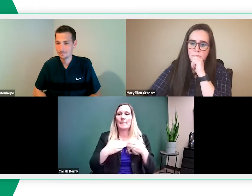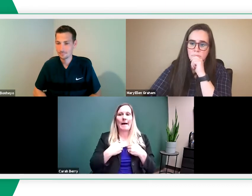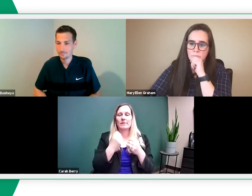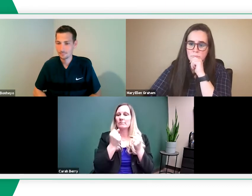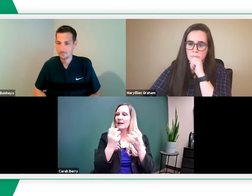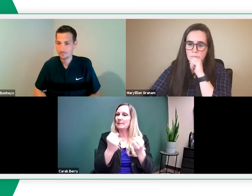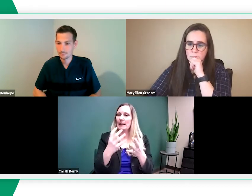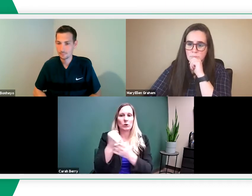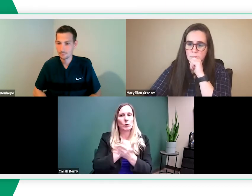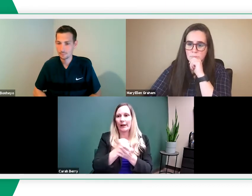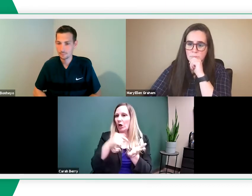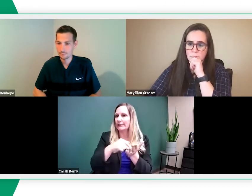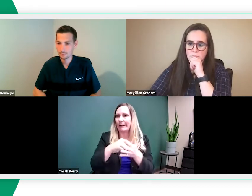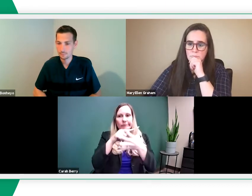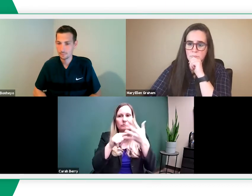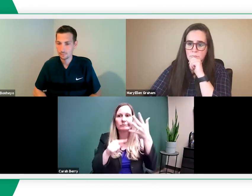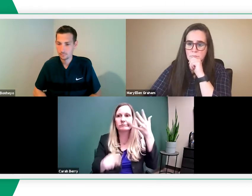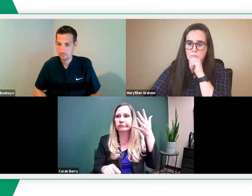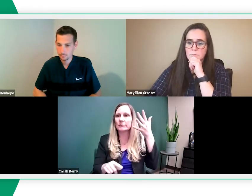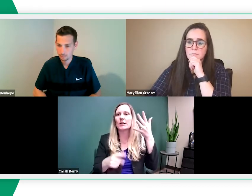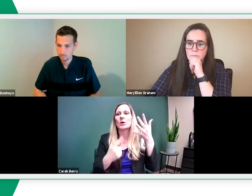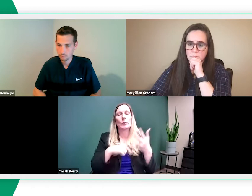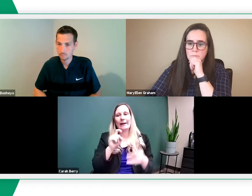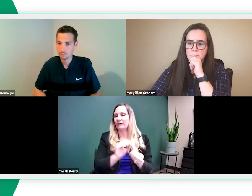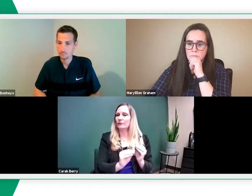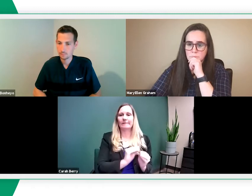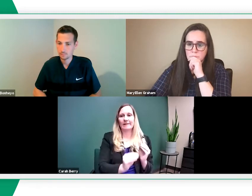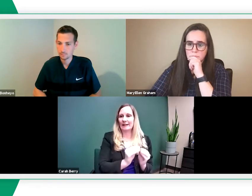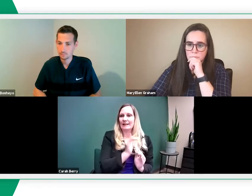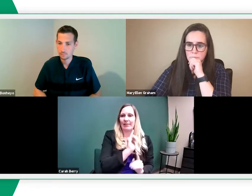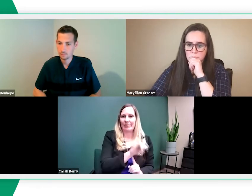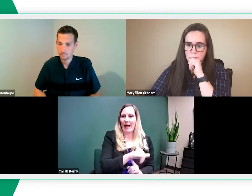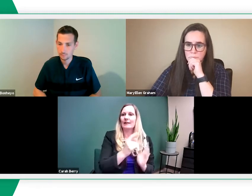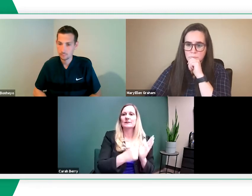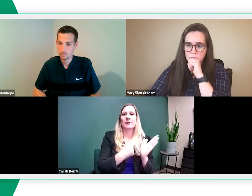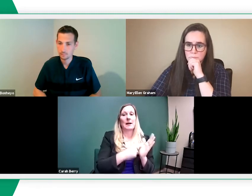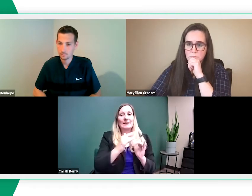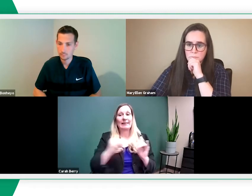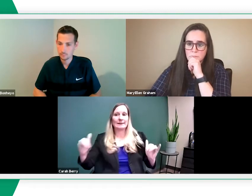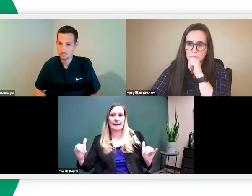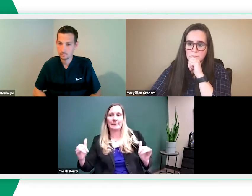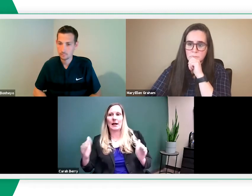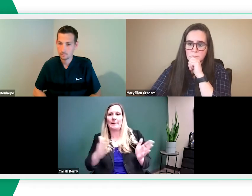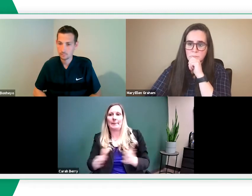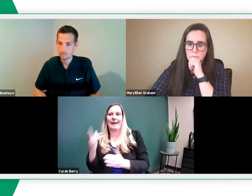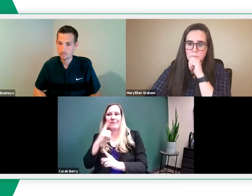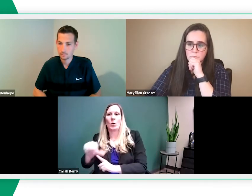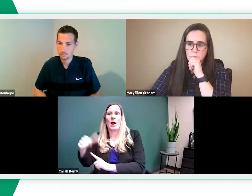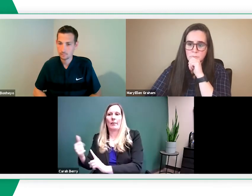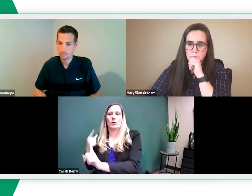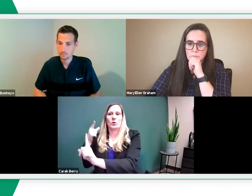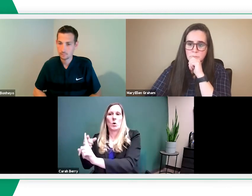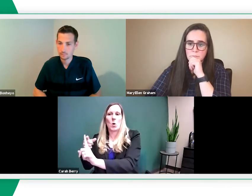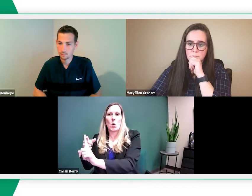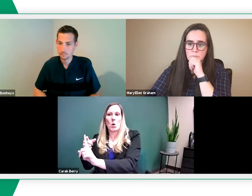things. Some people show up, they have a lot of credit card debt, and we have to repair that credit card debt, and